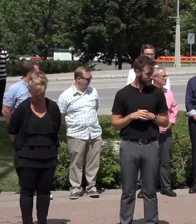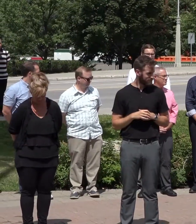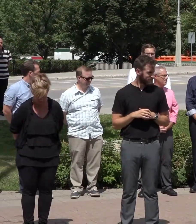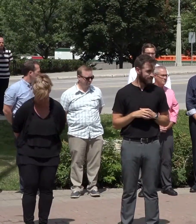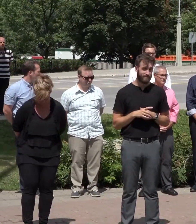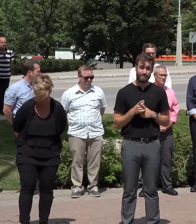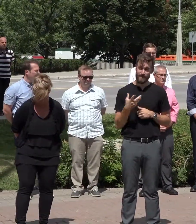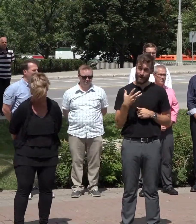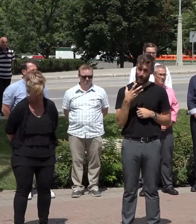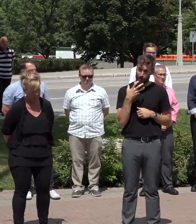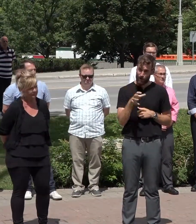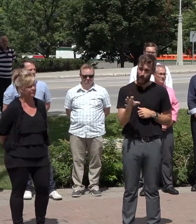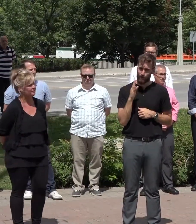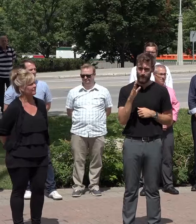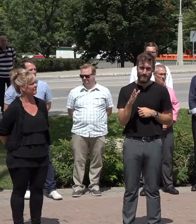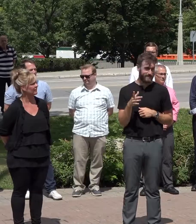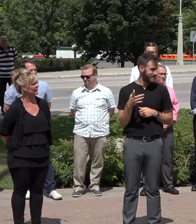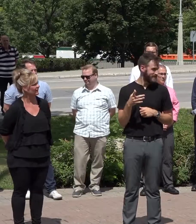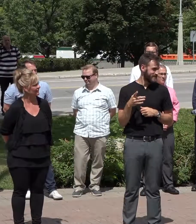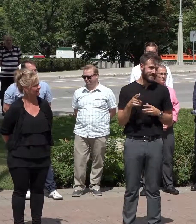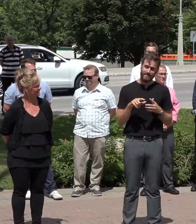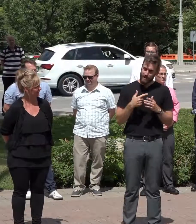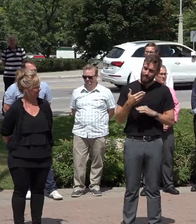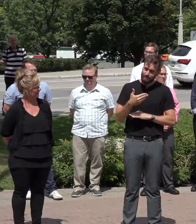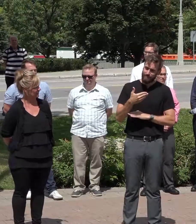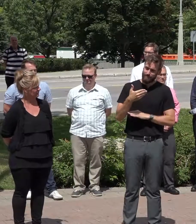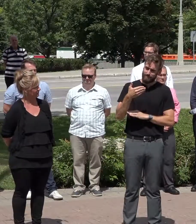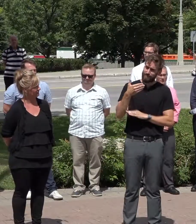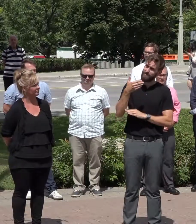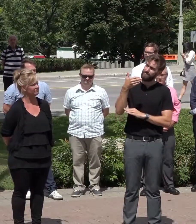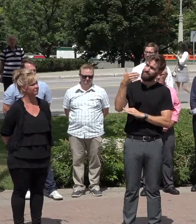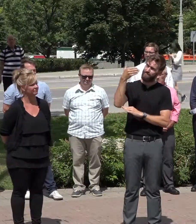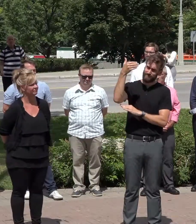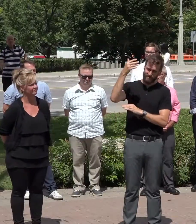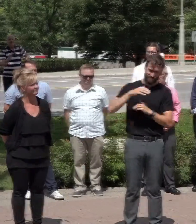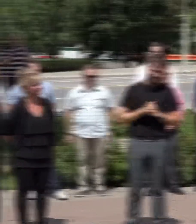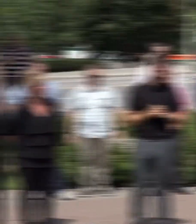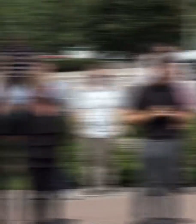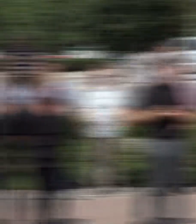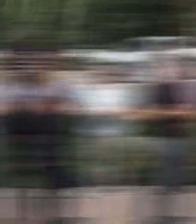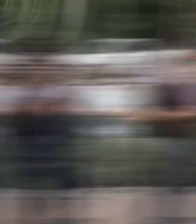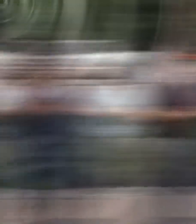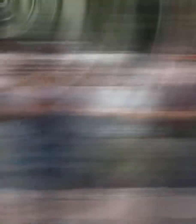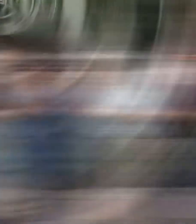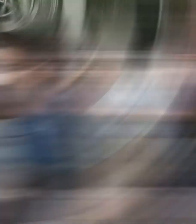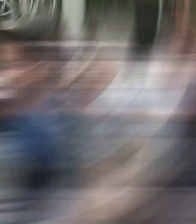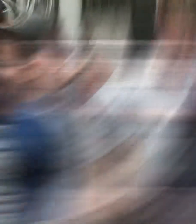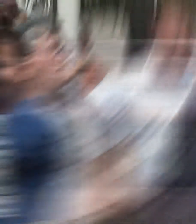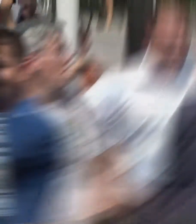It's hot, so we're gonna go ahead and we're gonna raise the flag. Yeah.